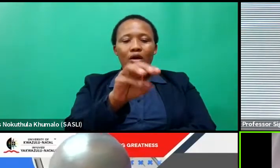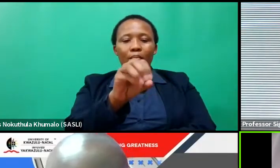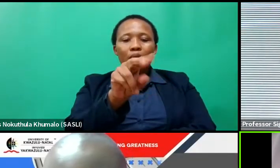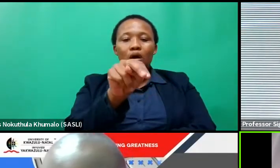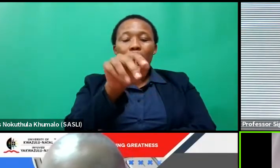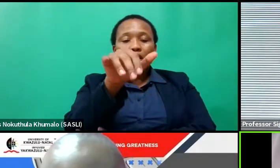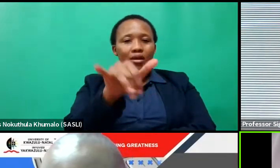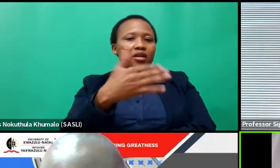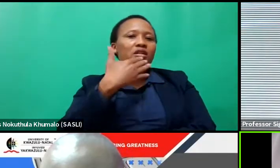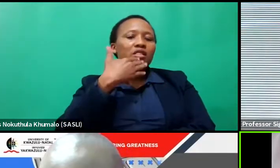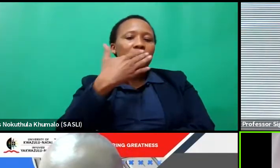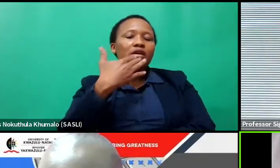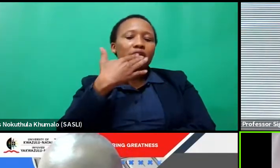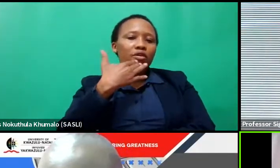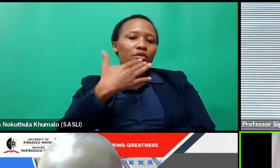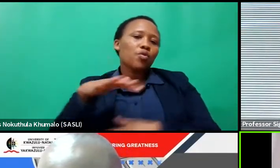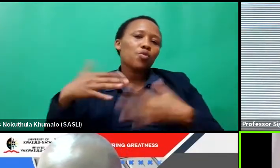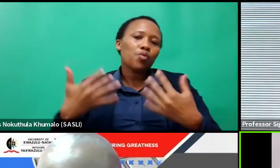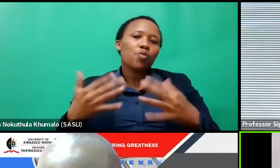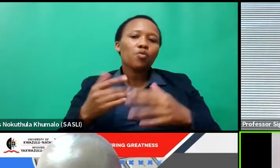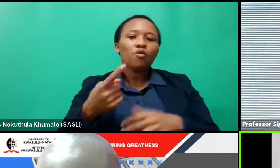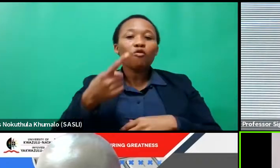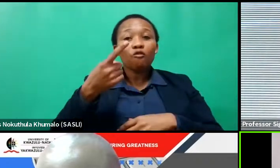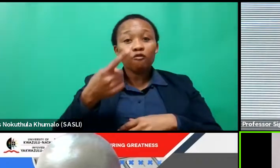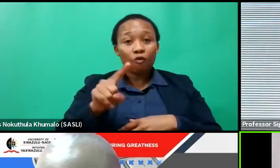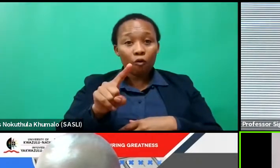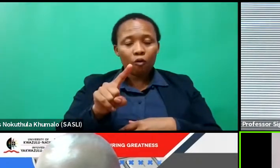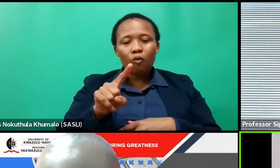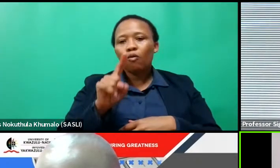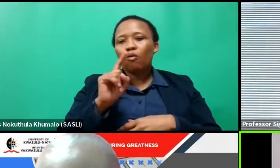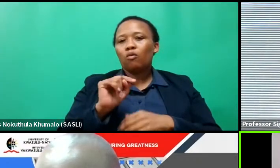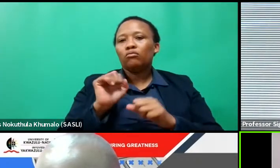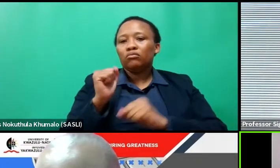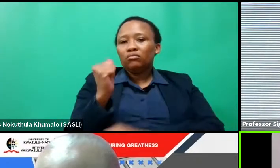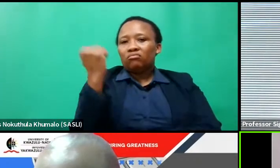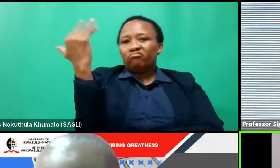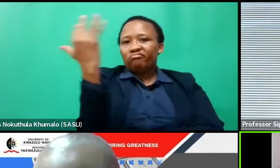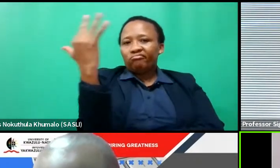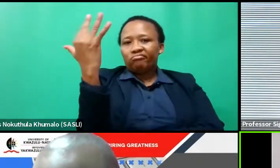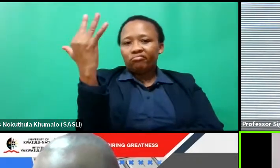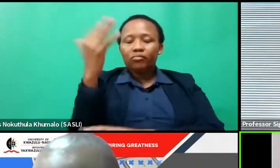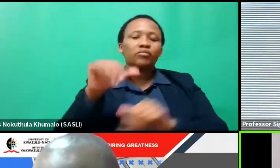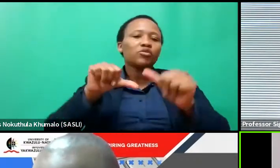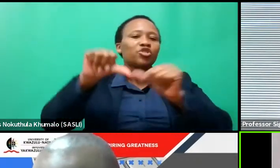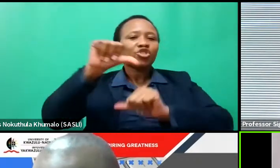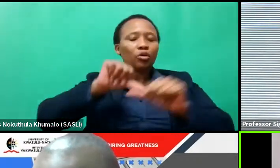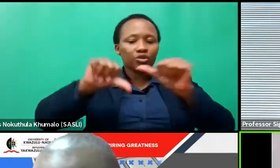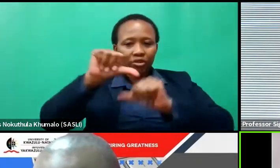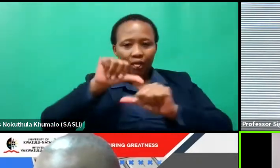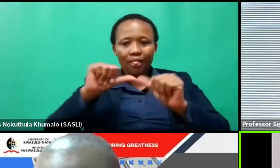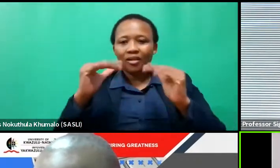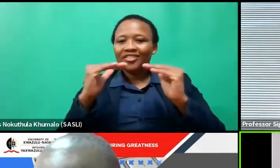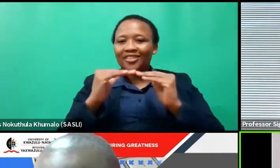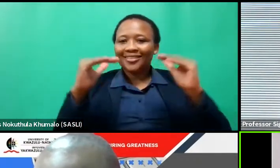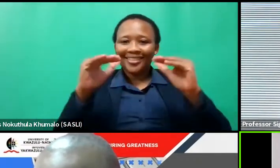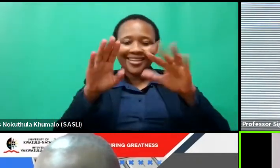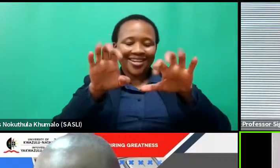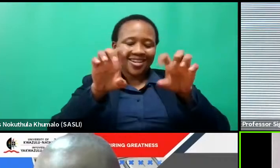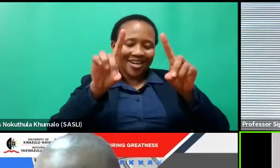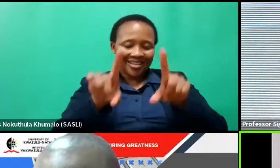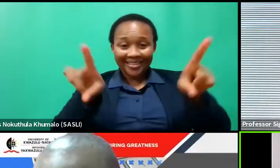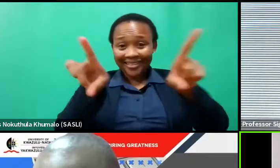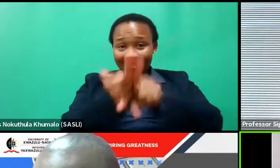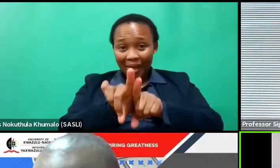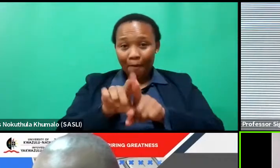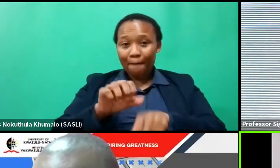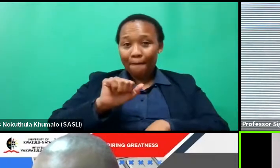rendition on the issue of social justice and education. It's one of my pet areas,